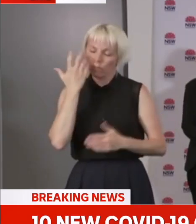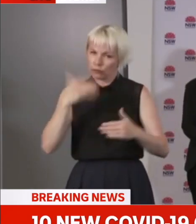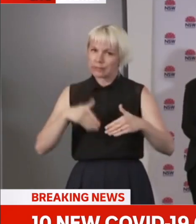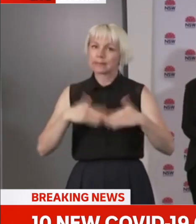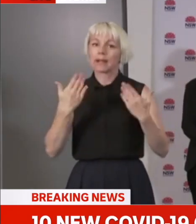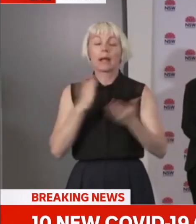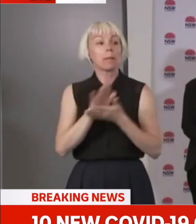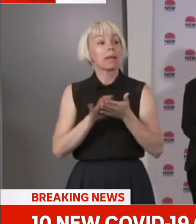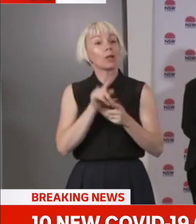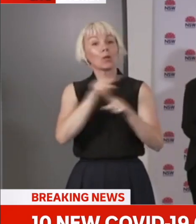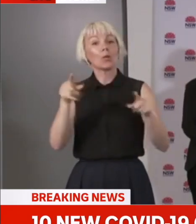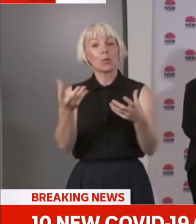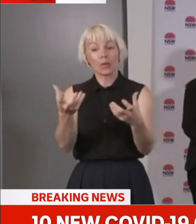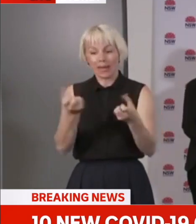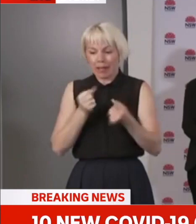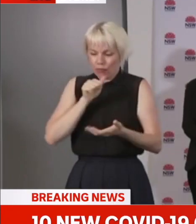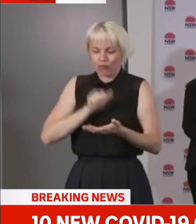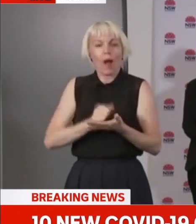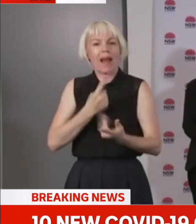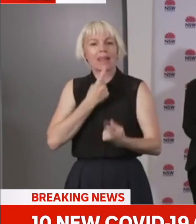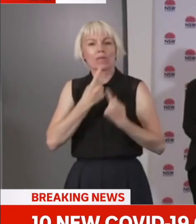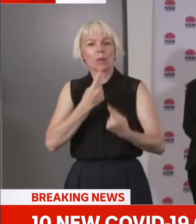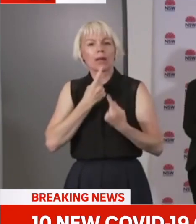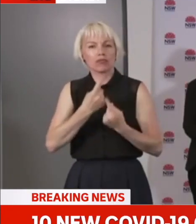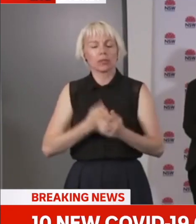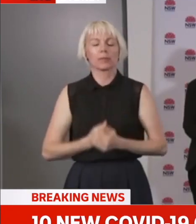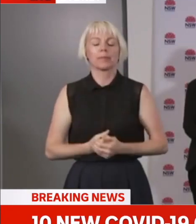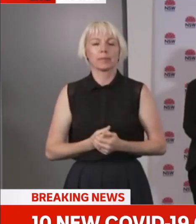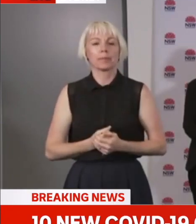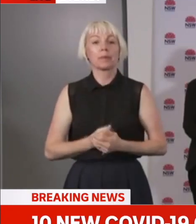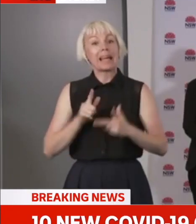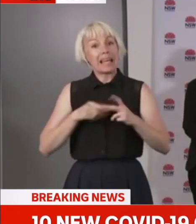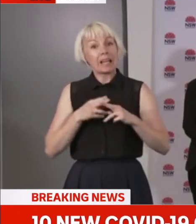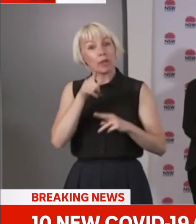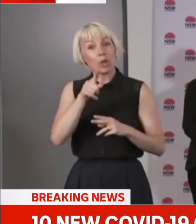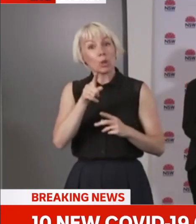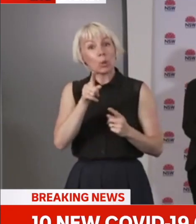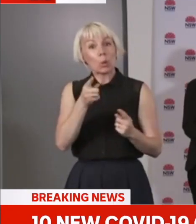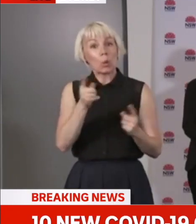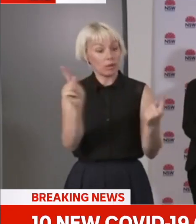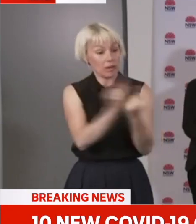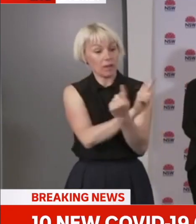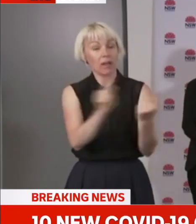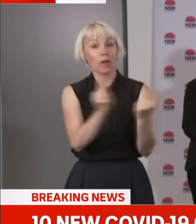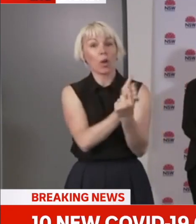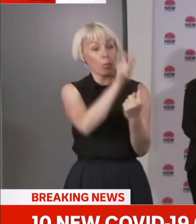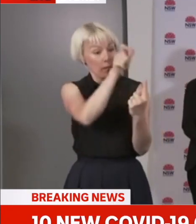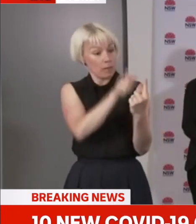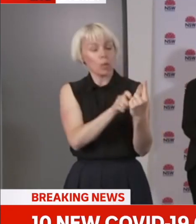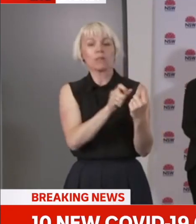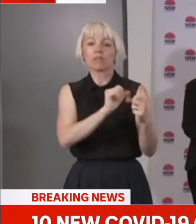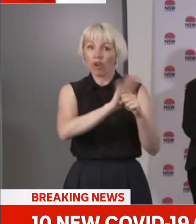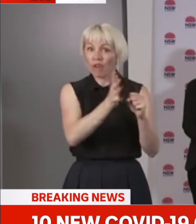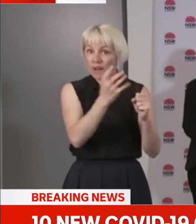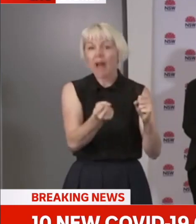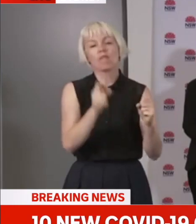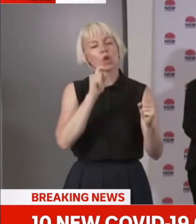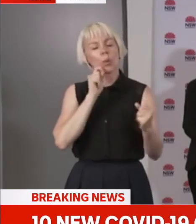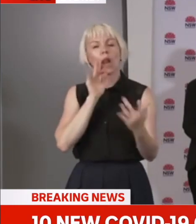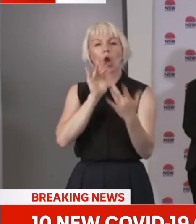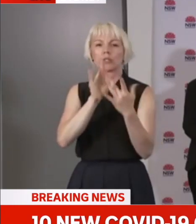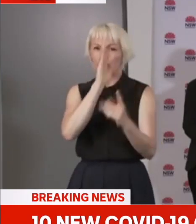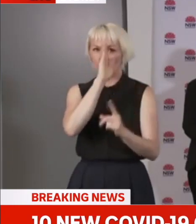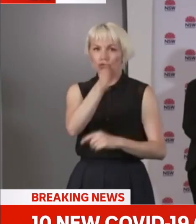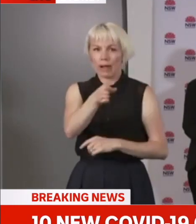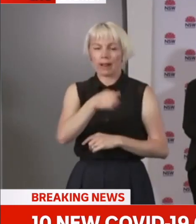gets real-time information on venues, on close contacts, and you would have seen overnight about 15 additional venues were put